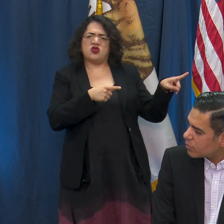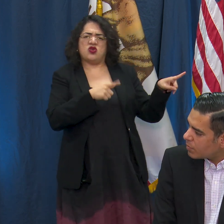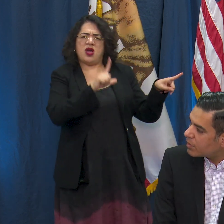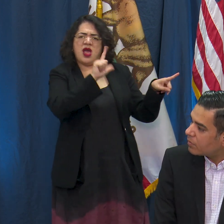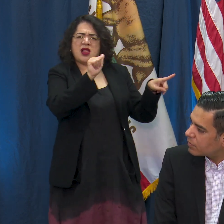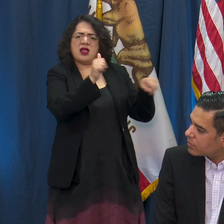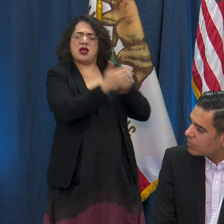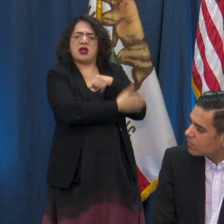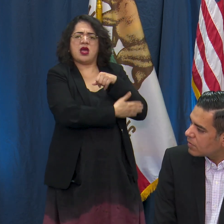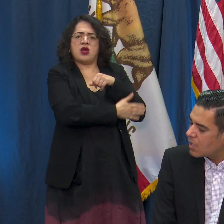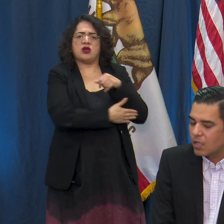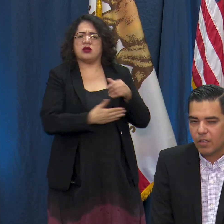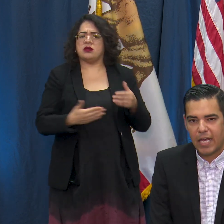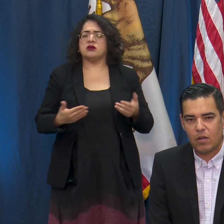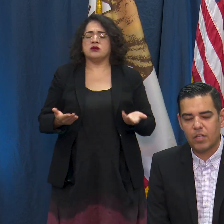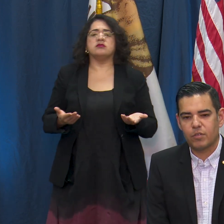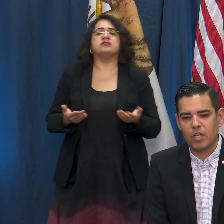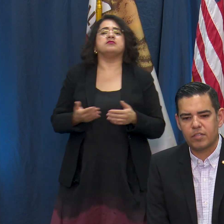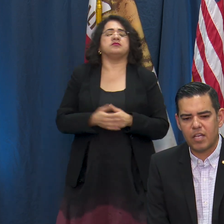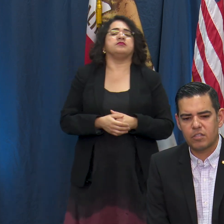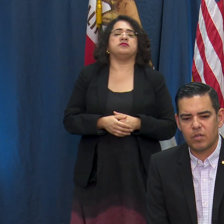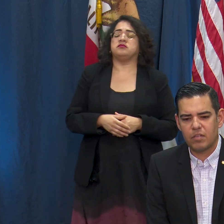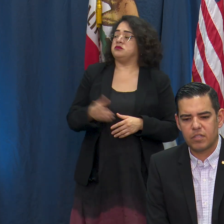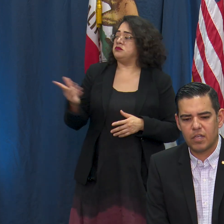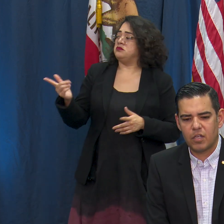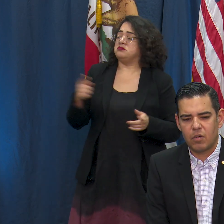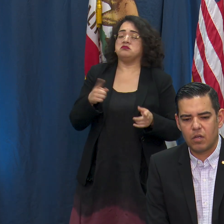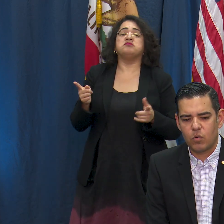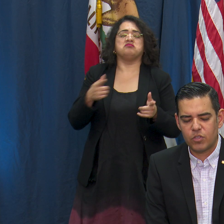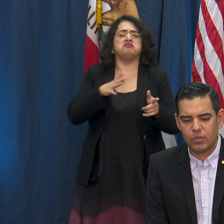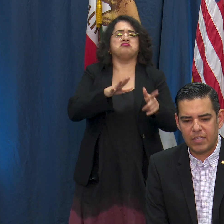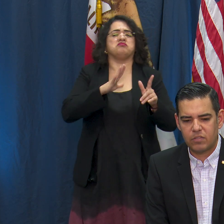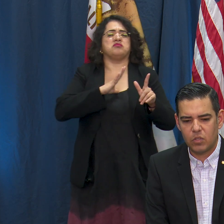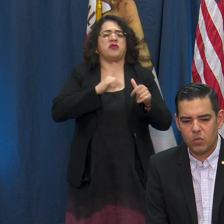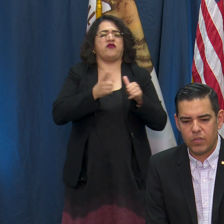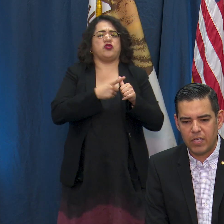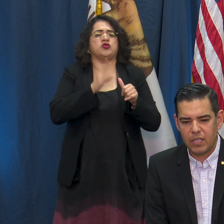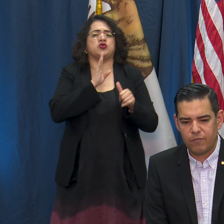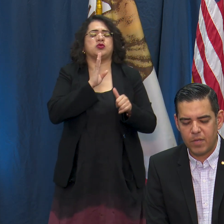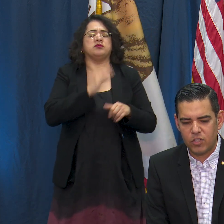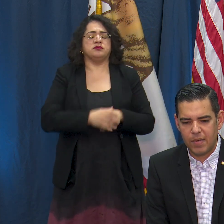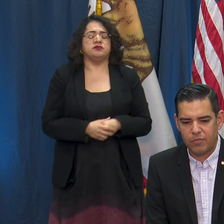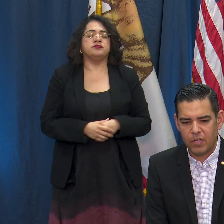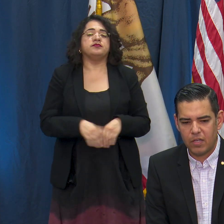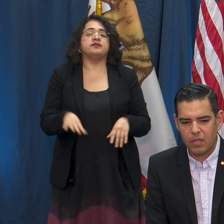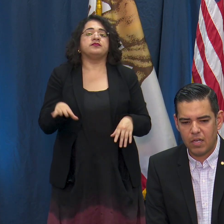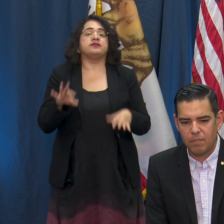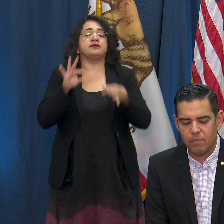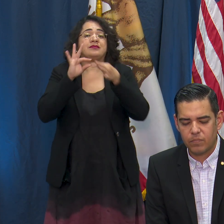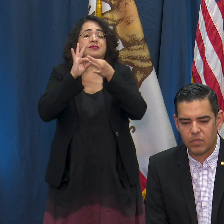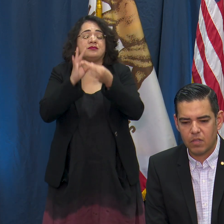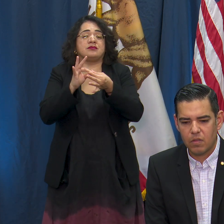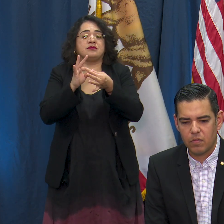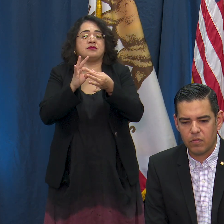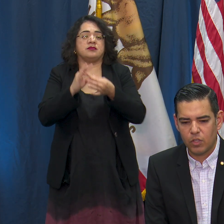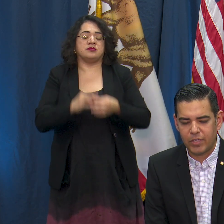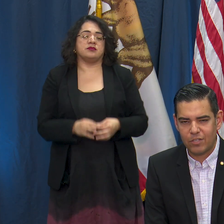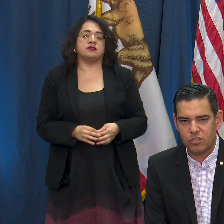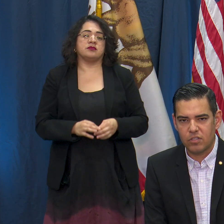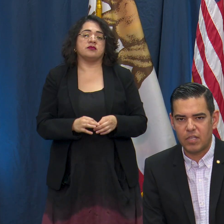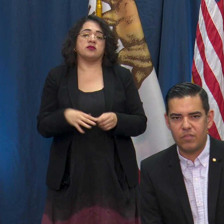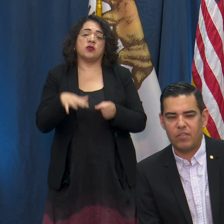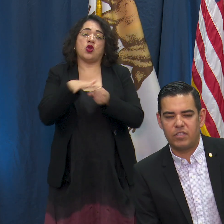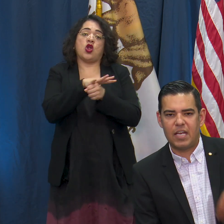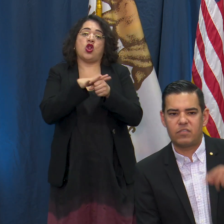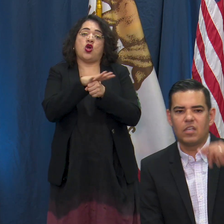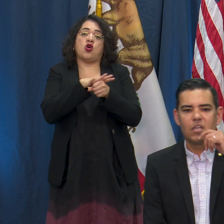want to go first? Or you want me to go? You can go first. Okay. So as the question relates to the information about the